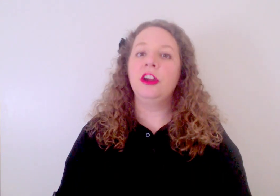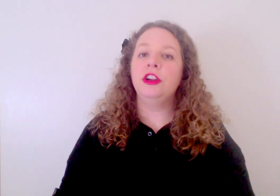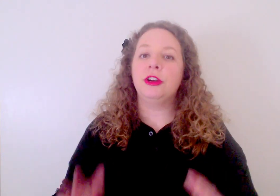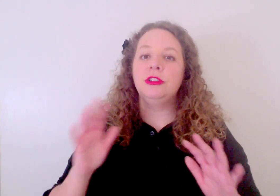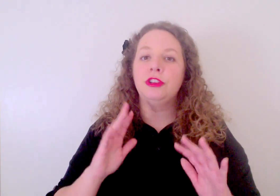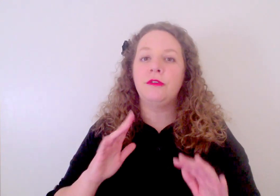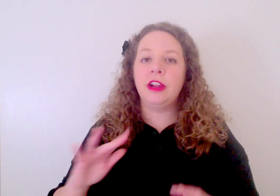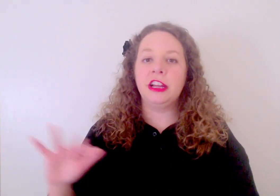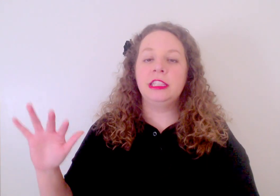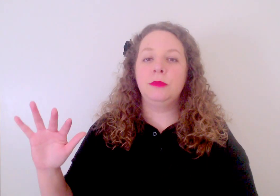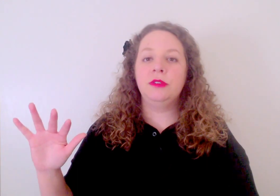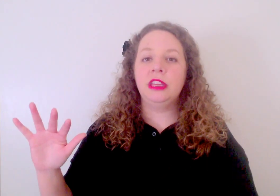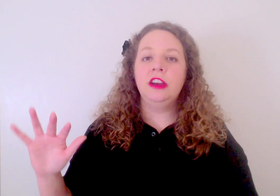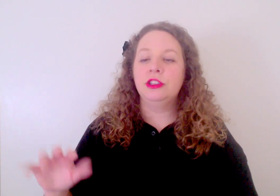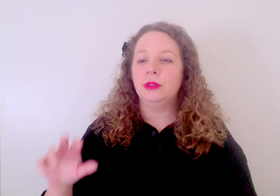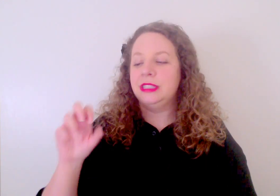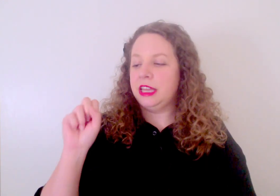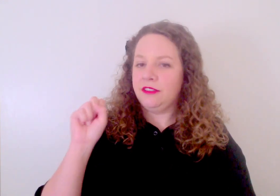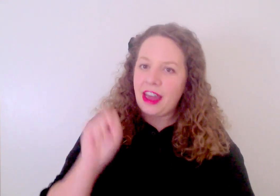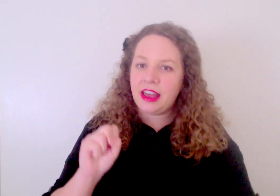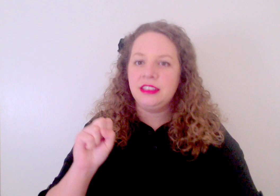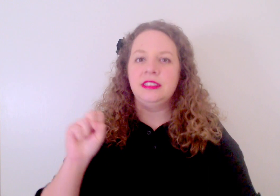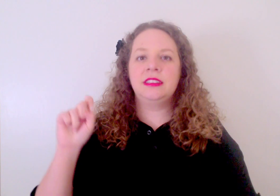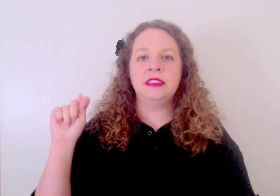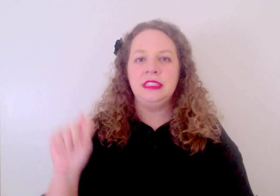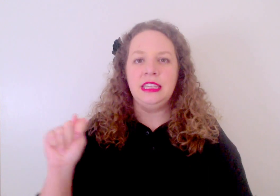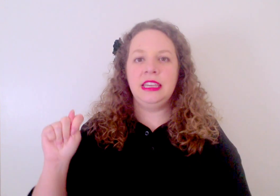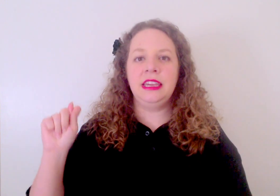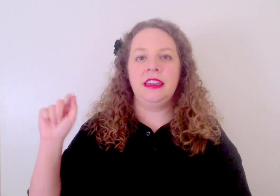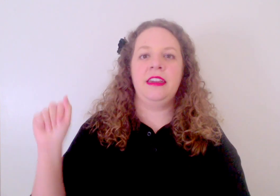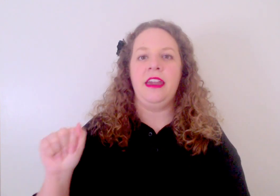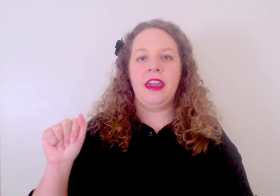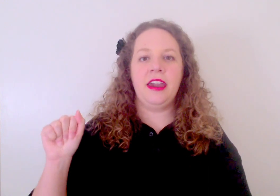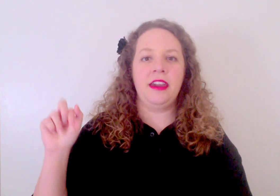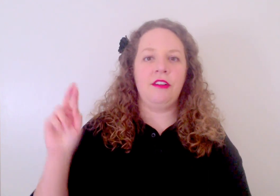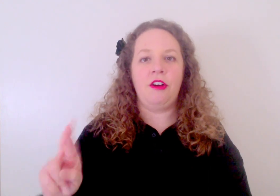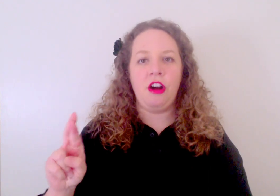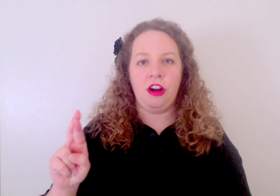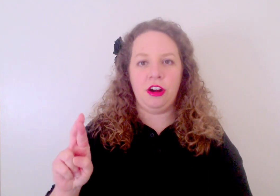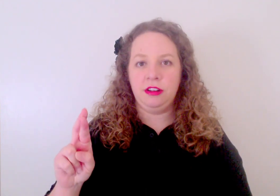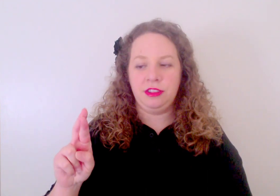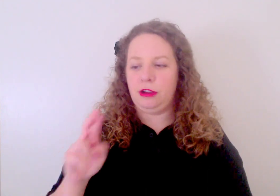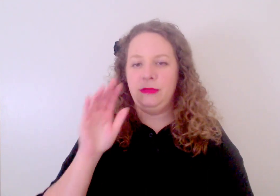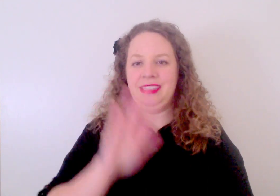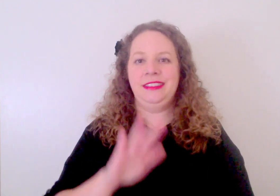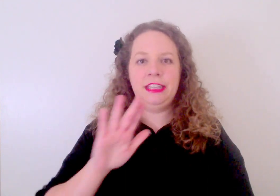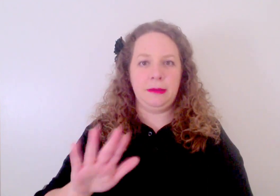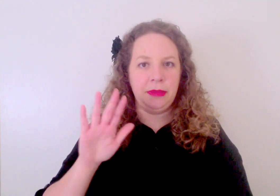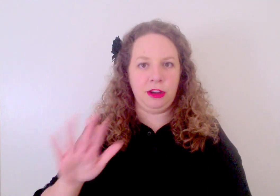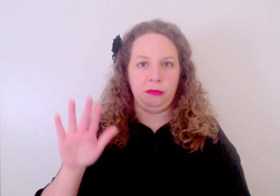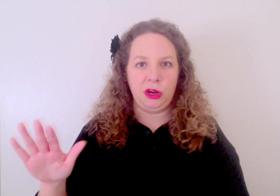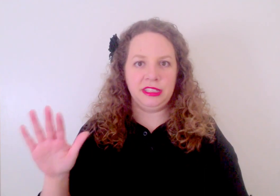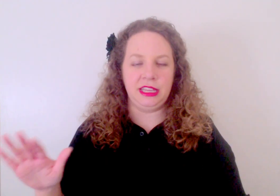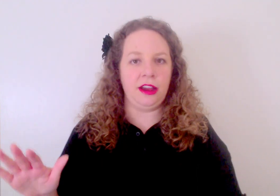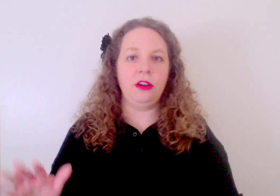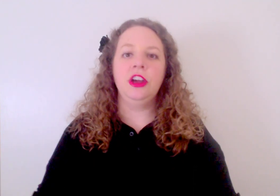you're going to go very smoothly. So instead of S, T, A, R, that would be stamping or pressing it out,